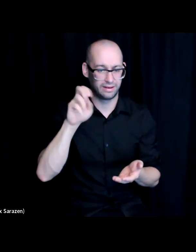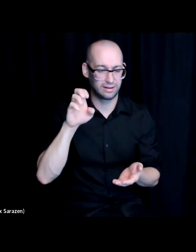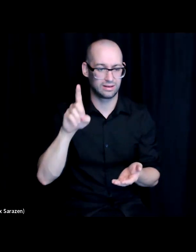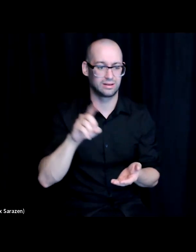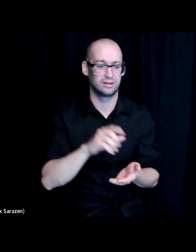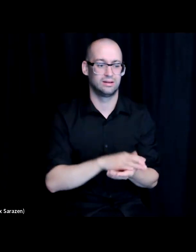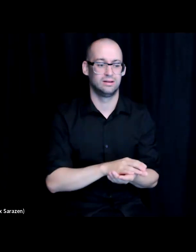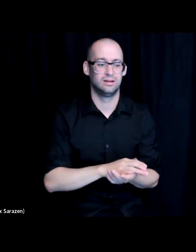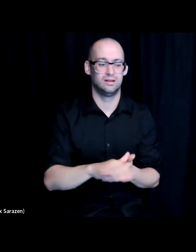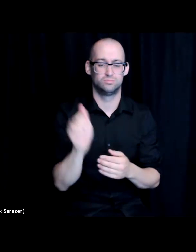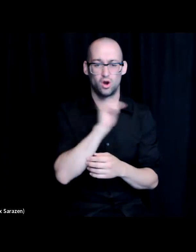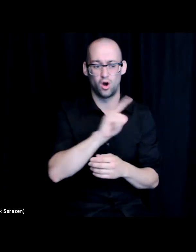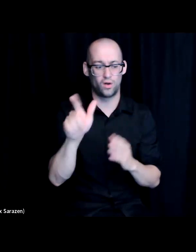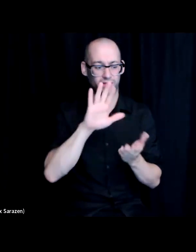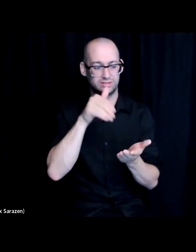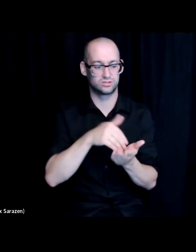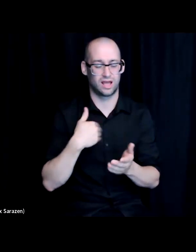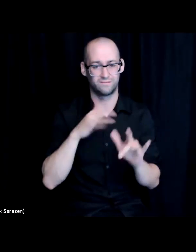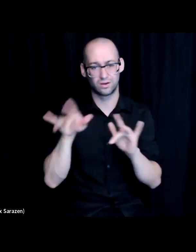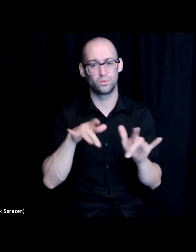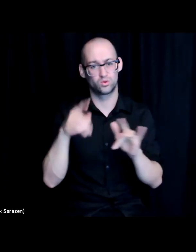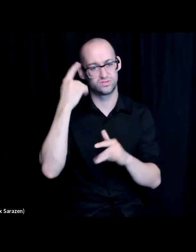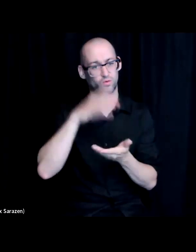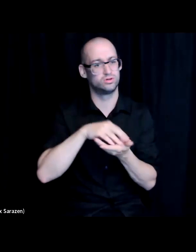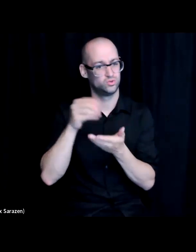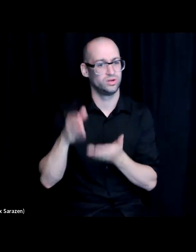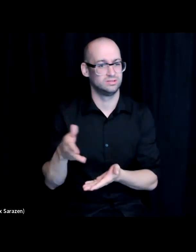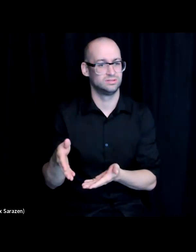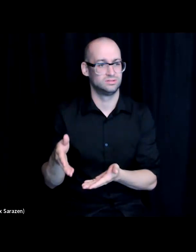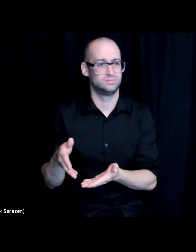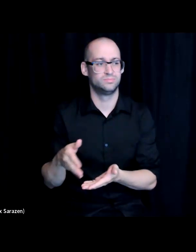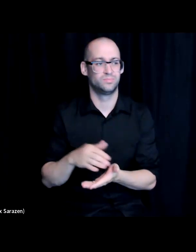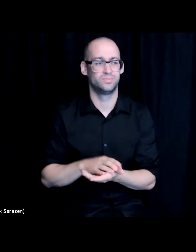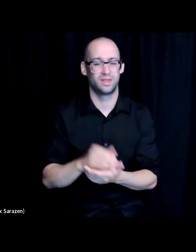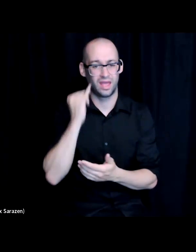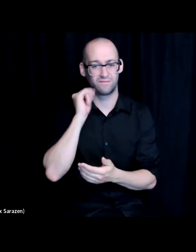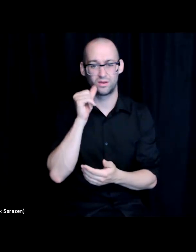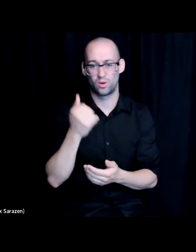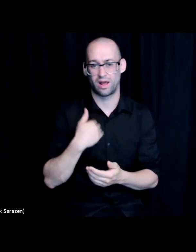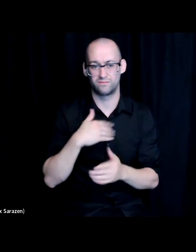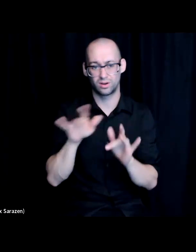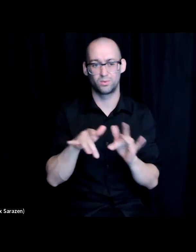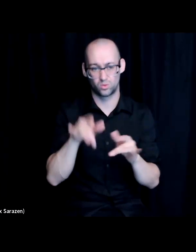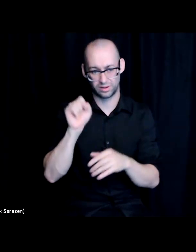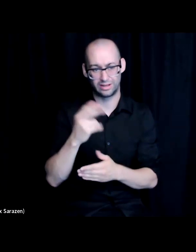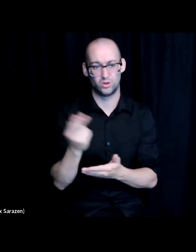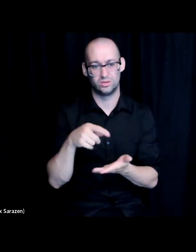in all of our centers, we have computers for our students to use. If they don't have their own, they're welcome to come. The Wi-Fi is free. They have access to technology and